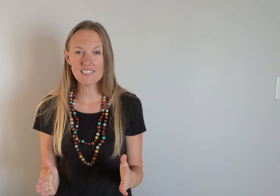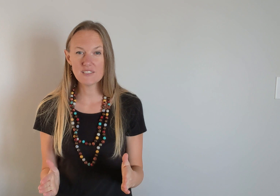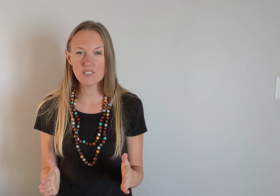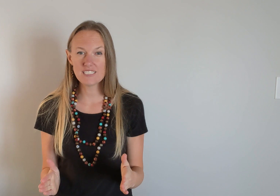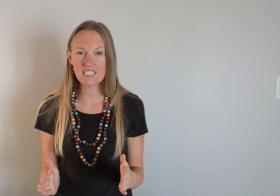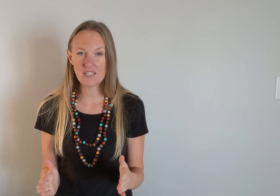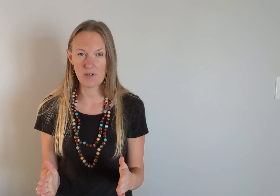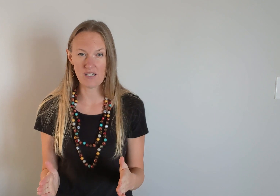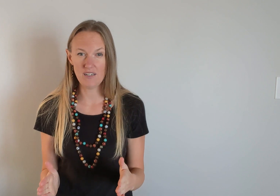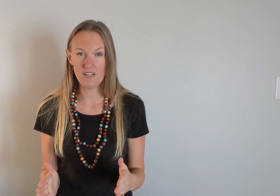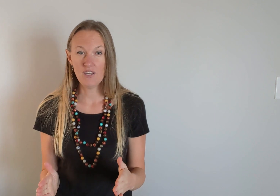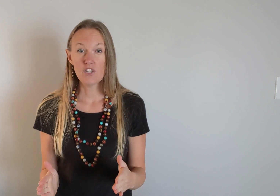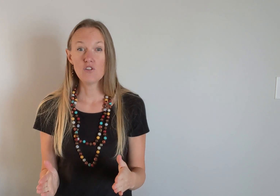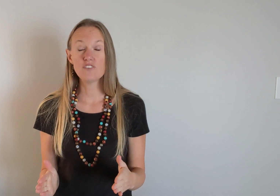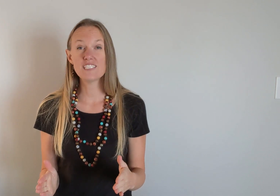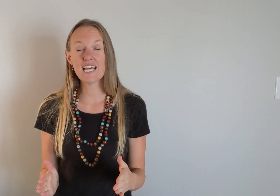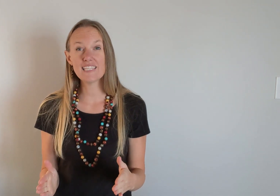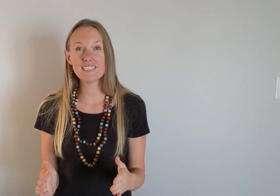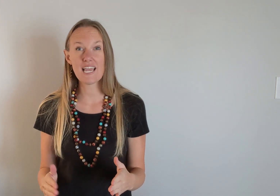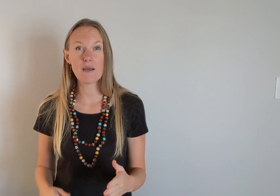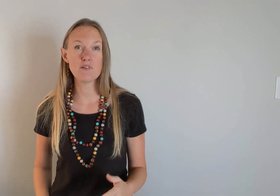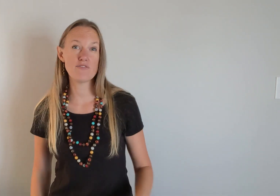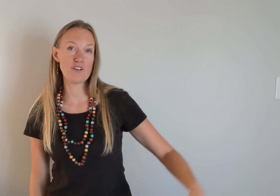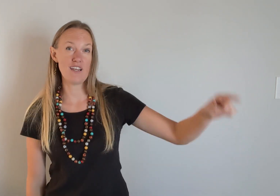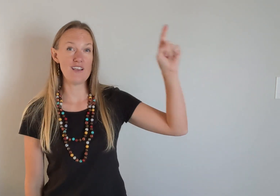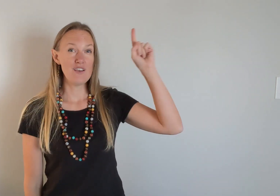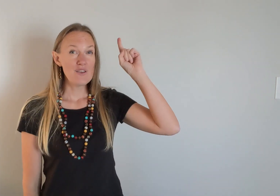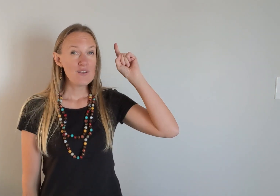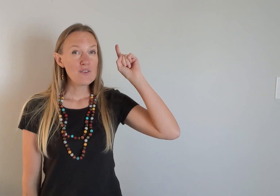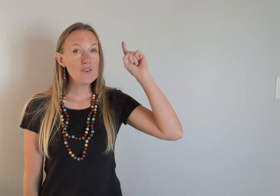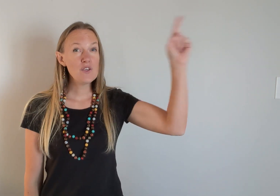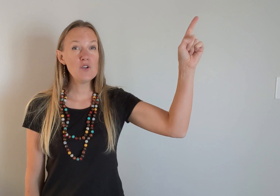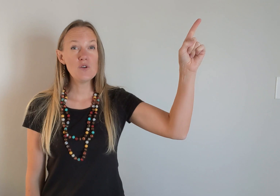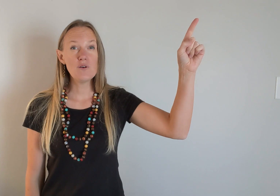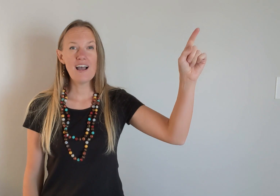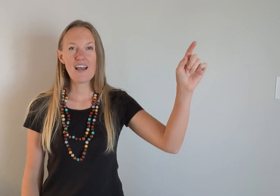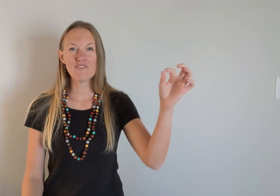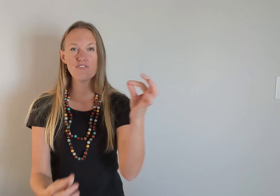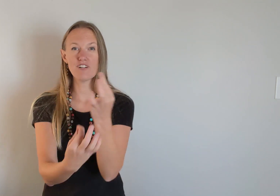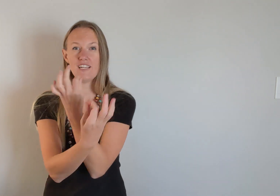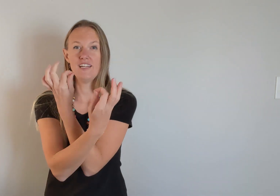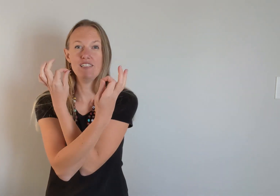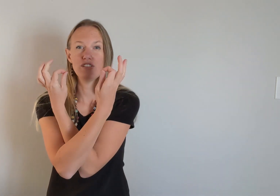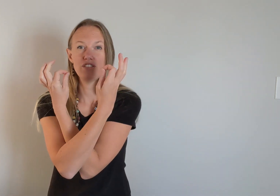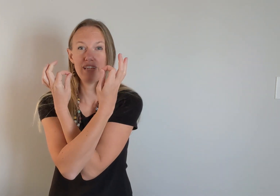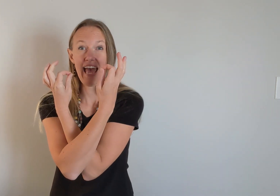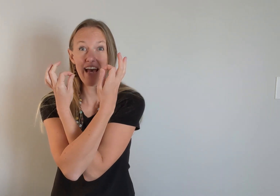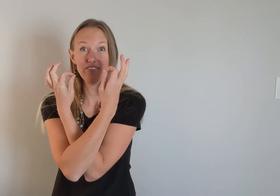Blessed Redeemer, you've set this captive free. You have freed, so you're doing